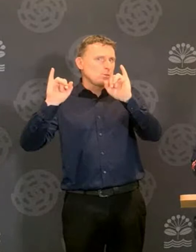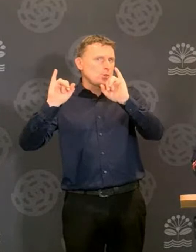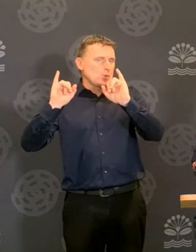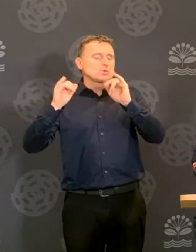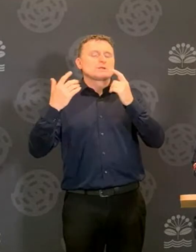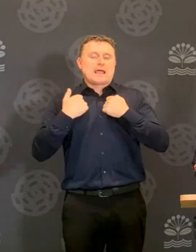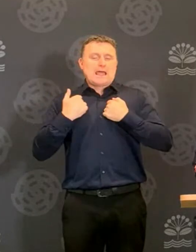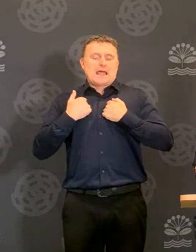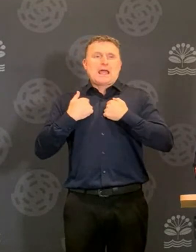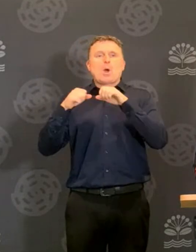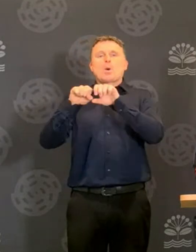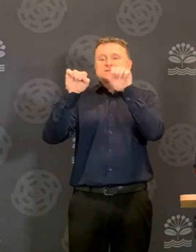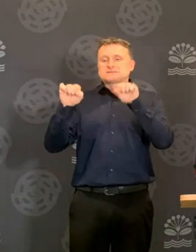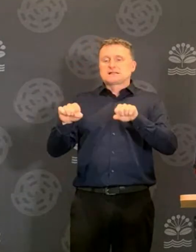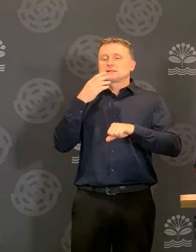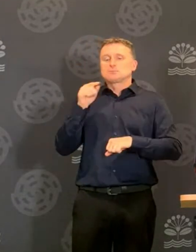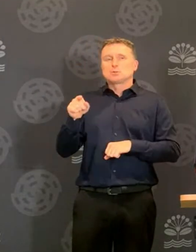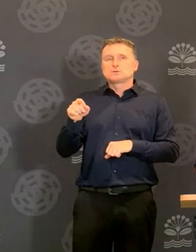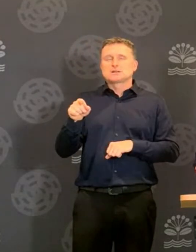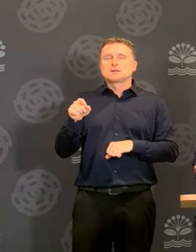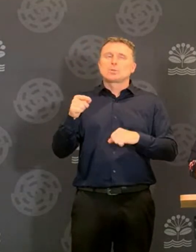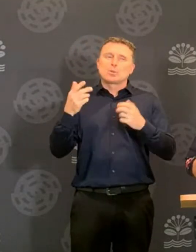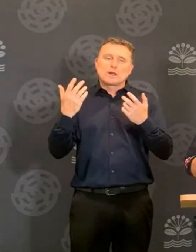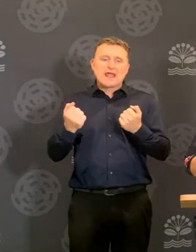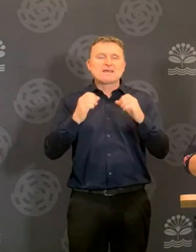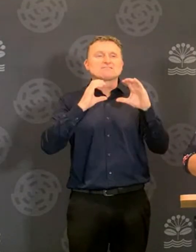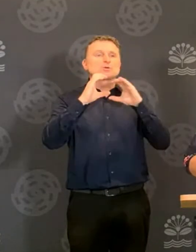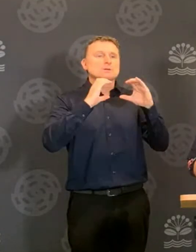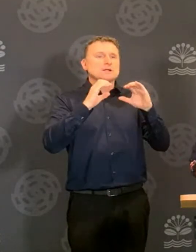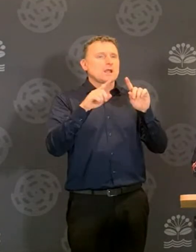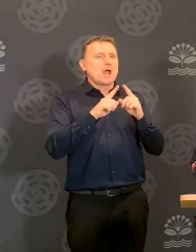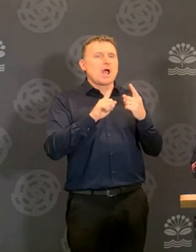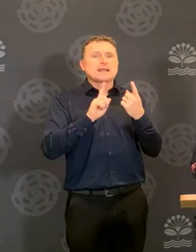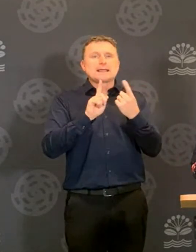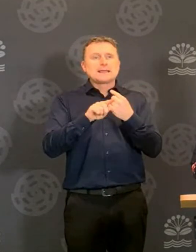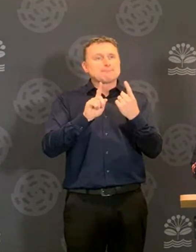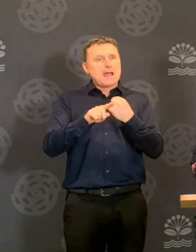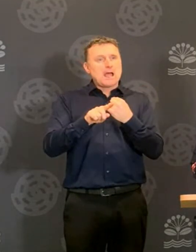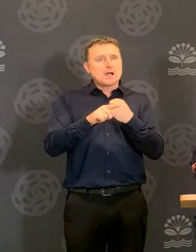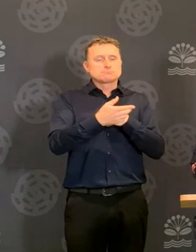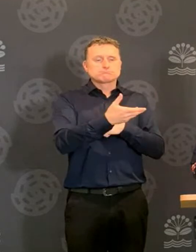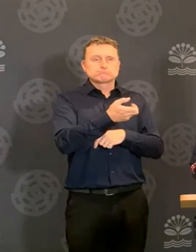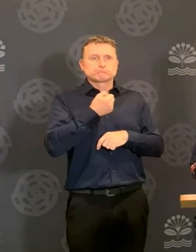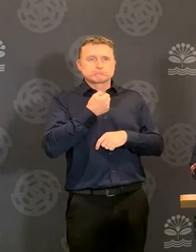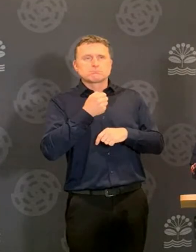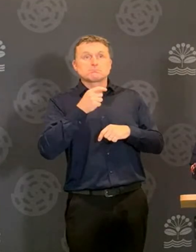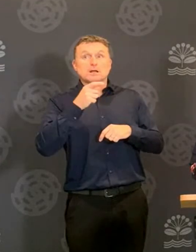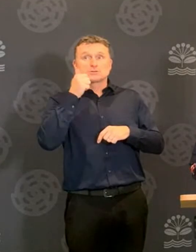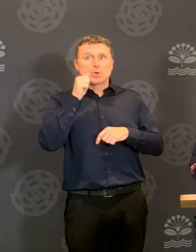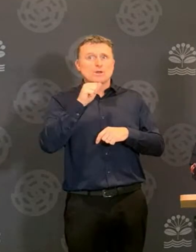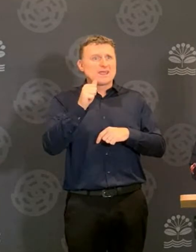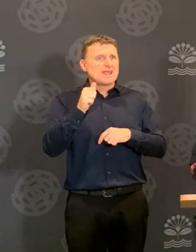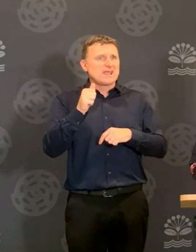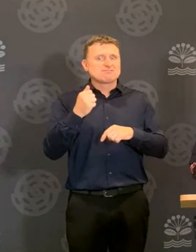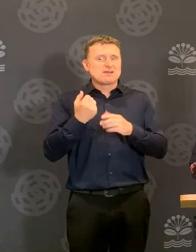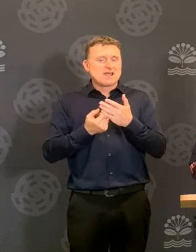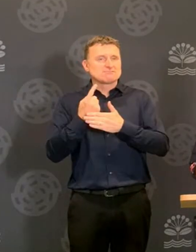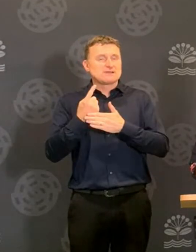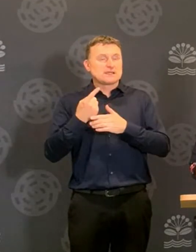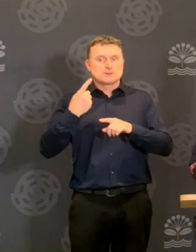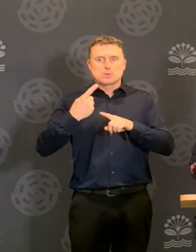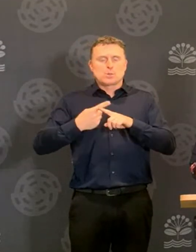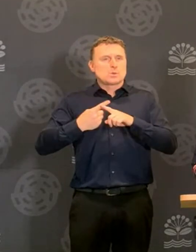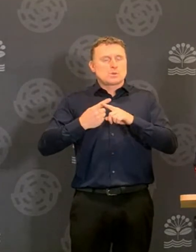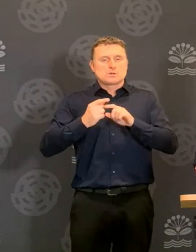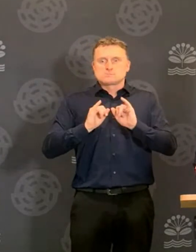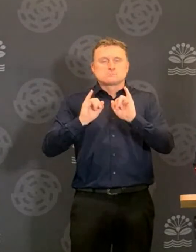And email is one of the tools that we use, but particularly in a quickly moving and escalating event, we also use